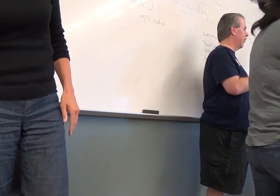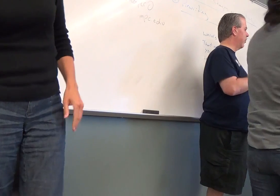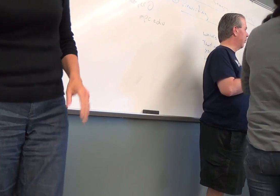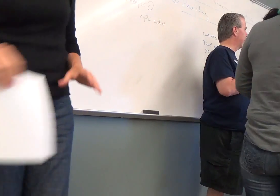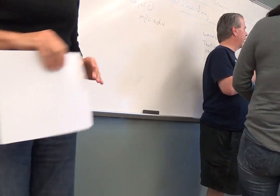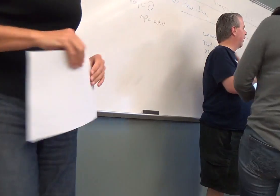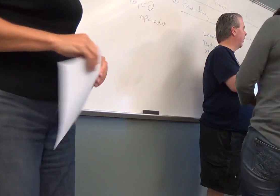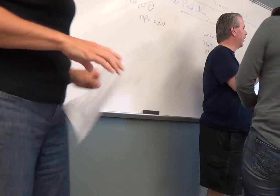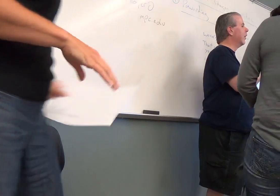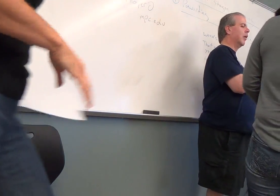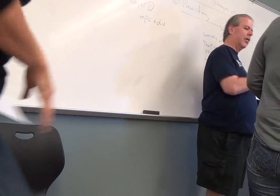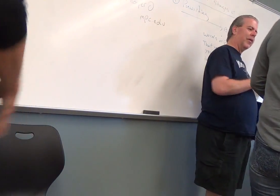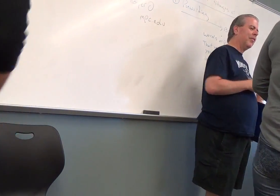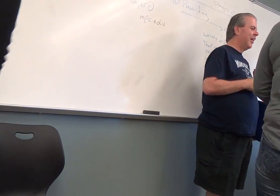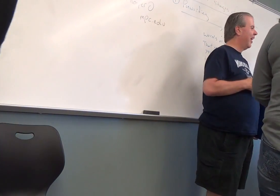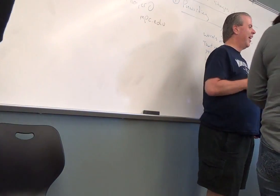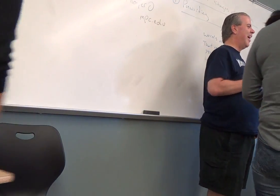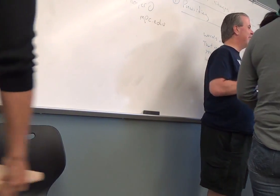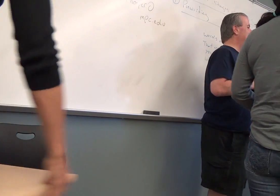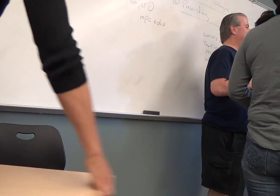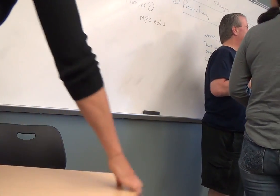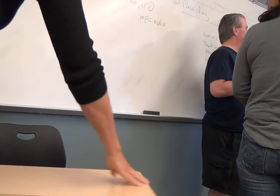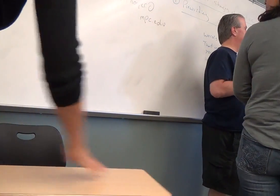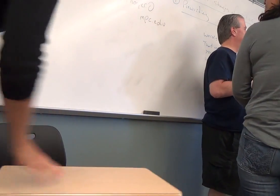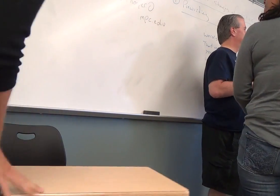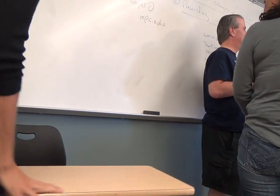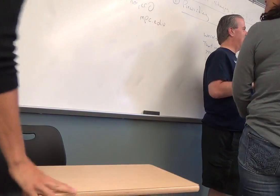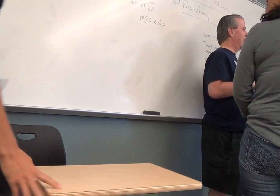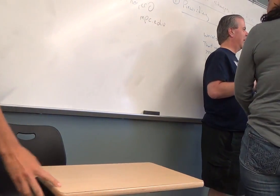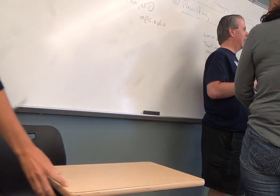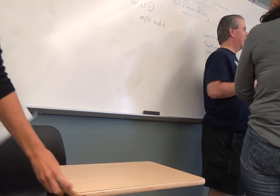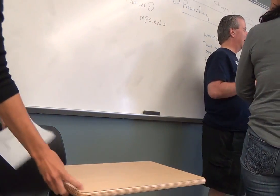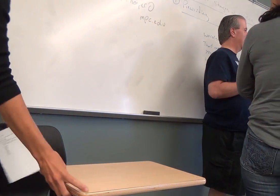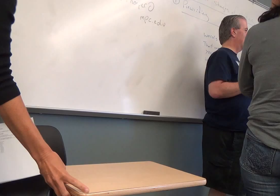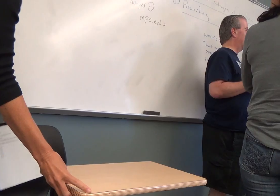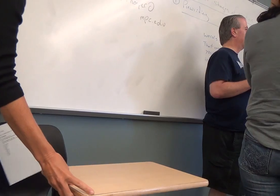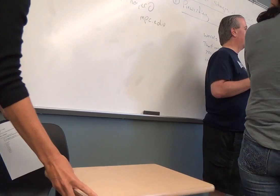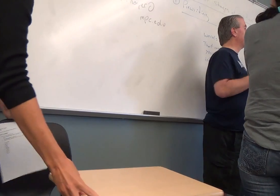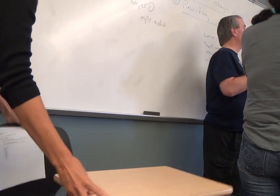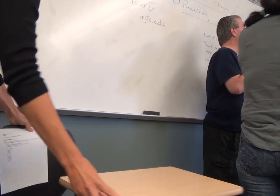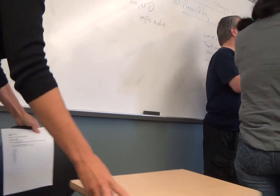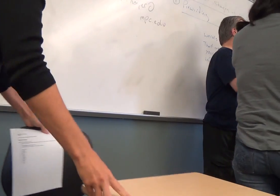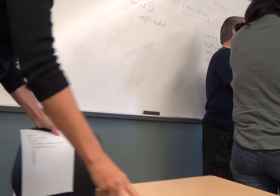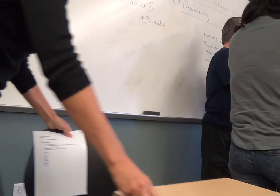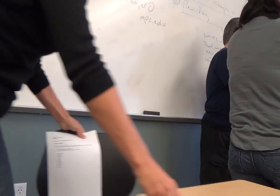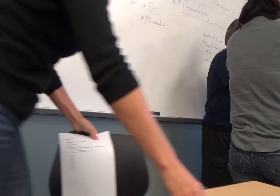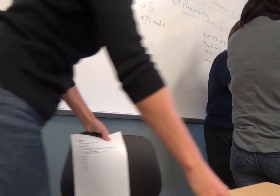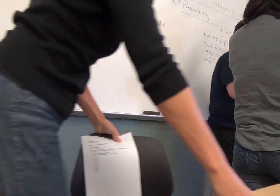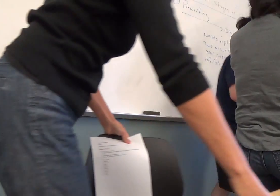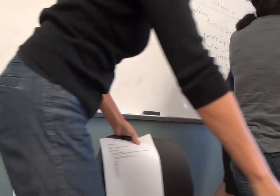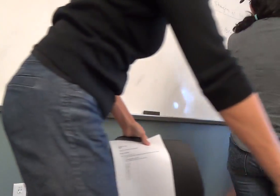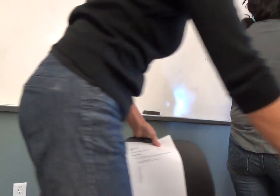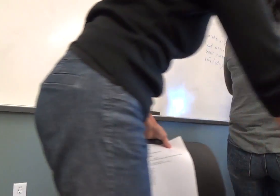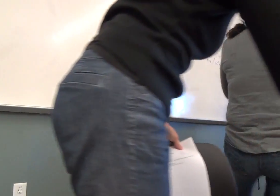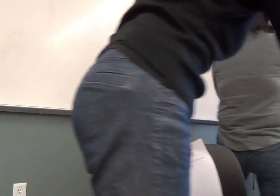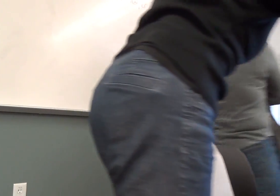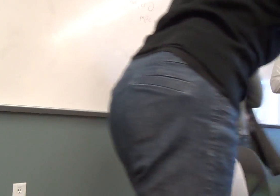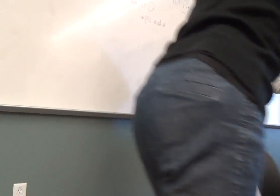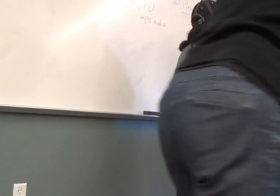I believe that. Okay. Thank you. Just so you know you're not going to be here by emailing me, okay? I'll have to 5:30 on Friday. That's good, sir. Have a good Thank weekend.